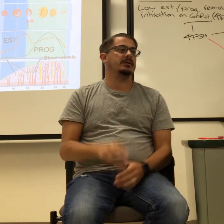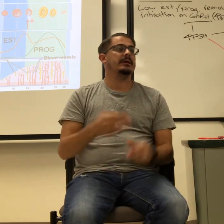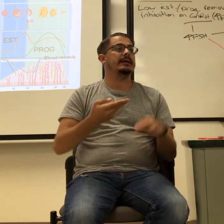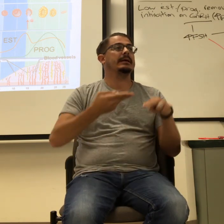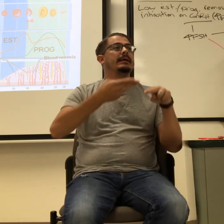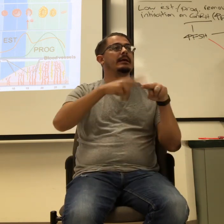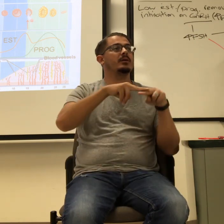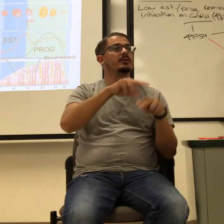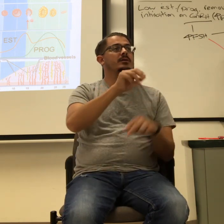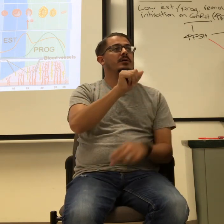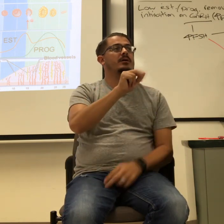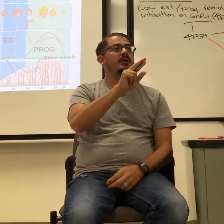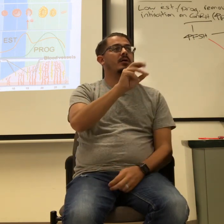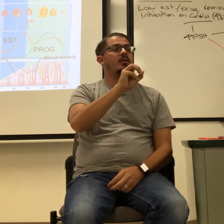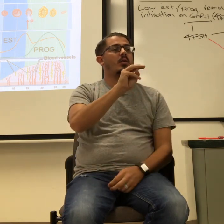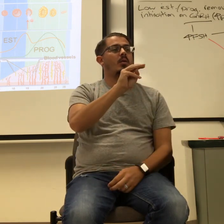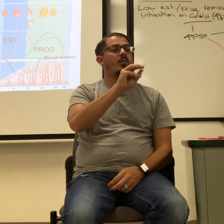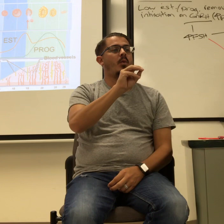aromatase activity.